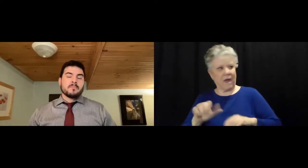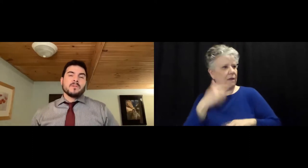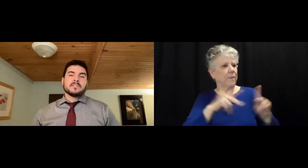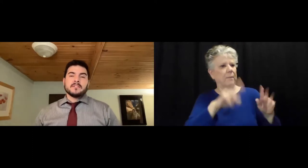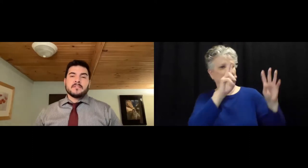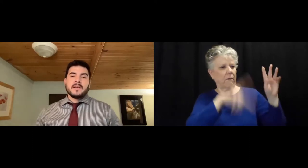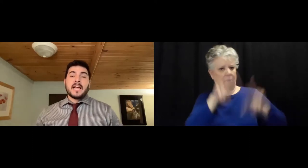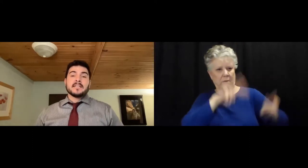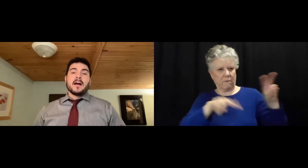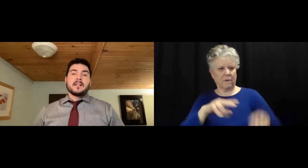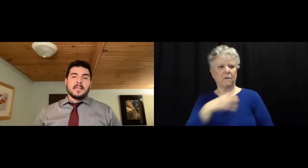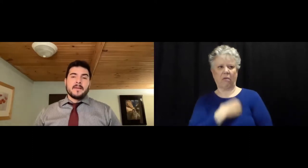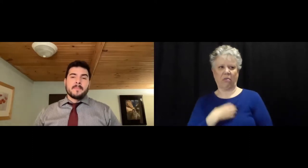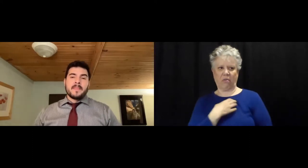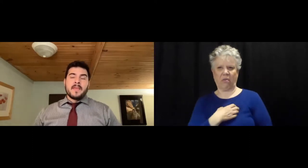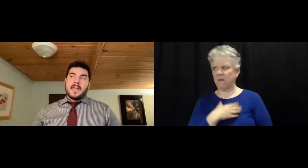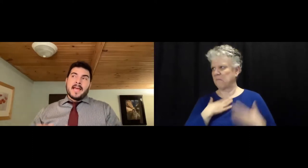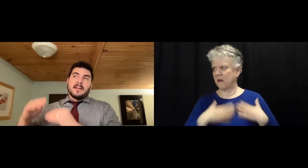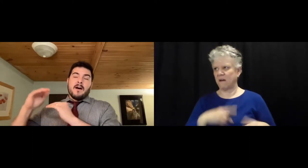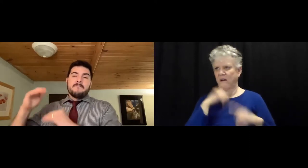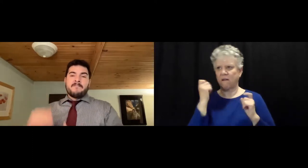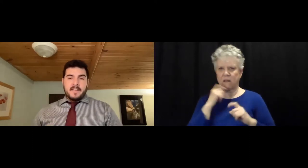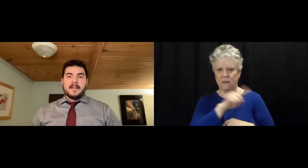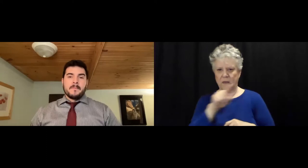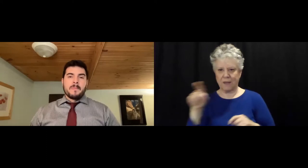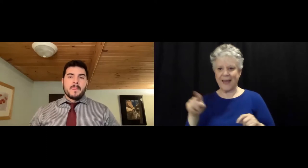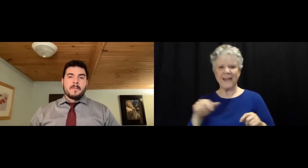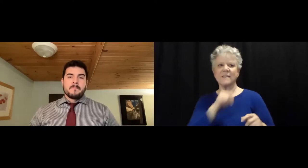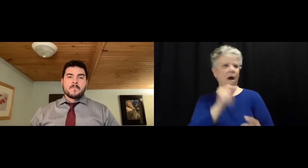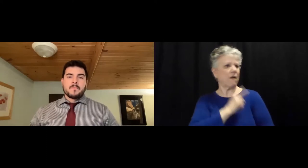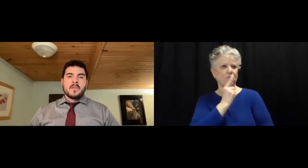as repulsive, as ugly, as unfitting,